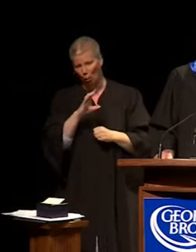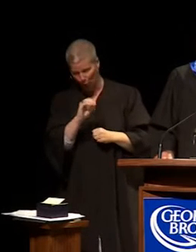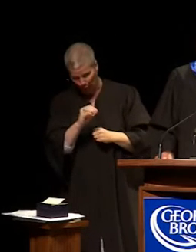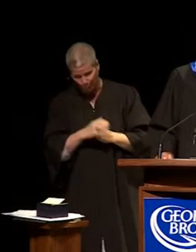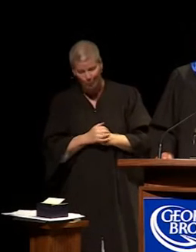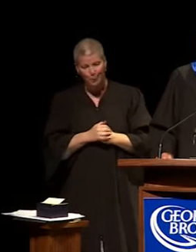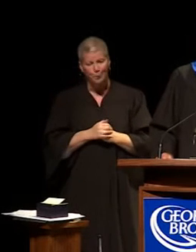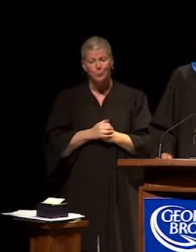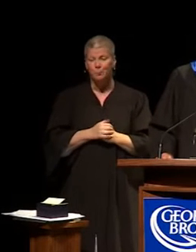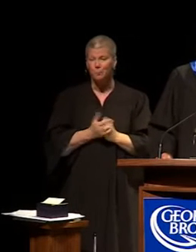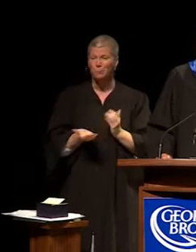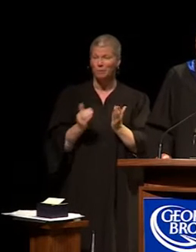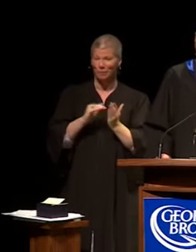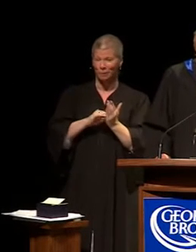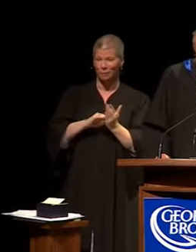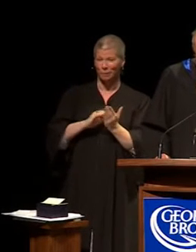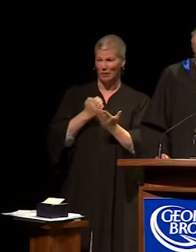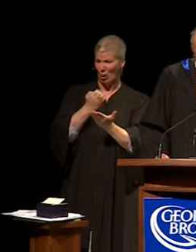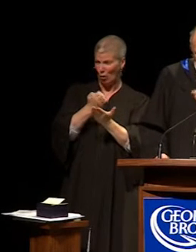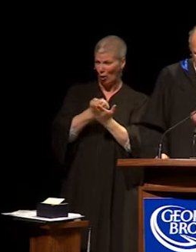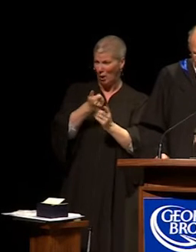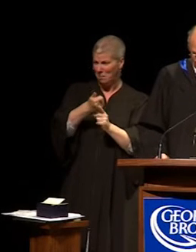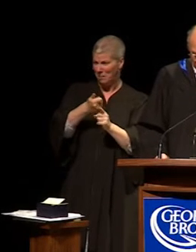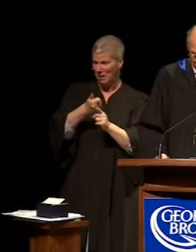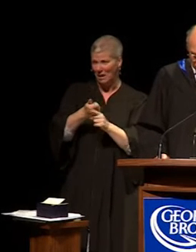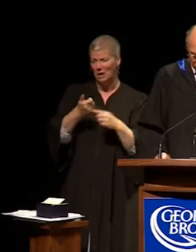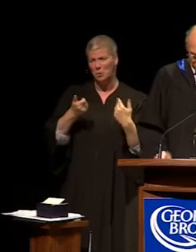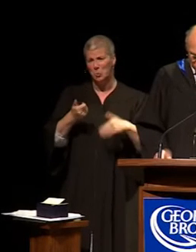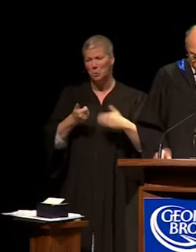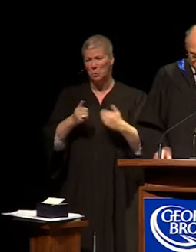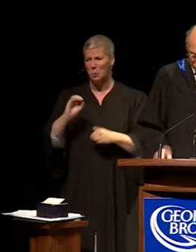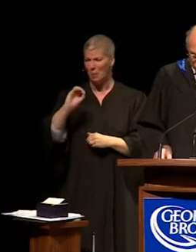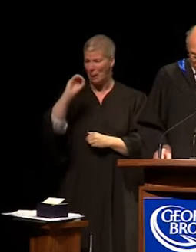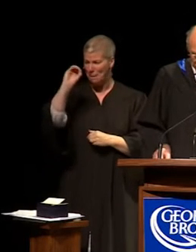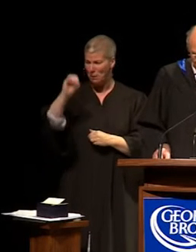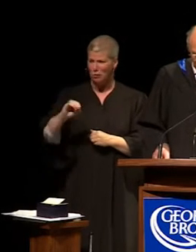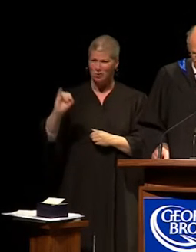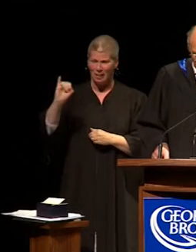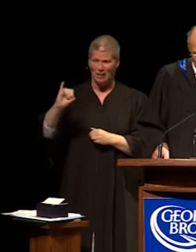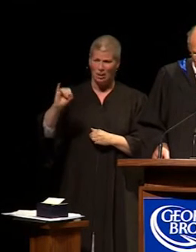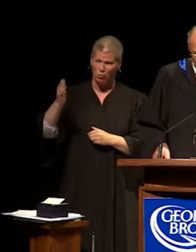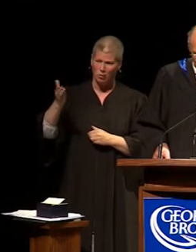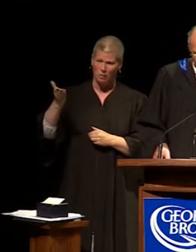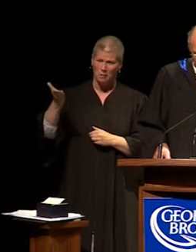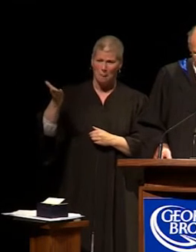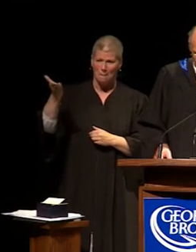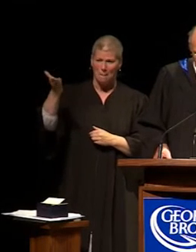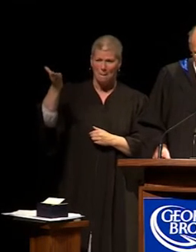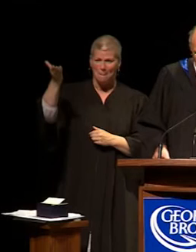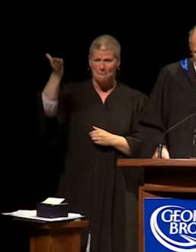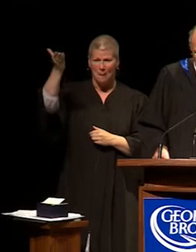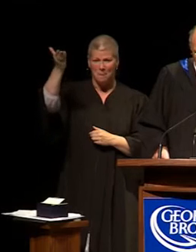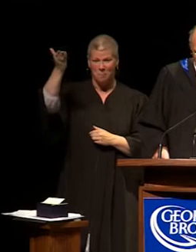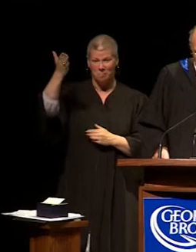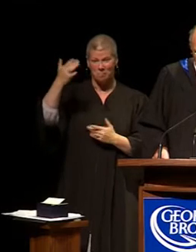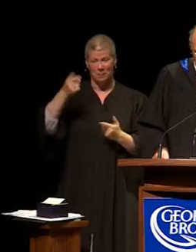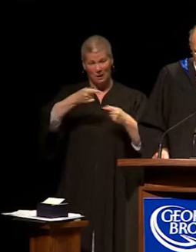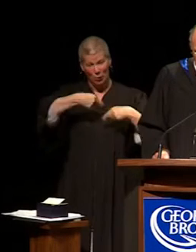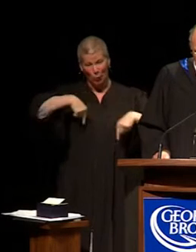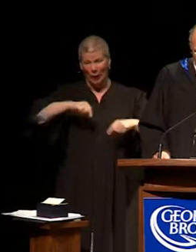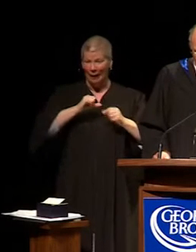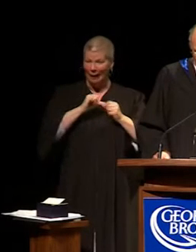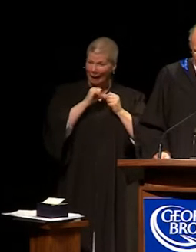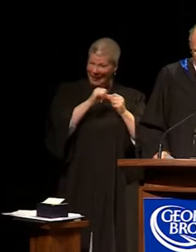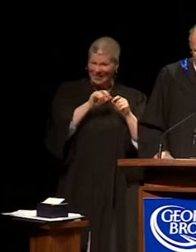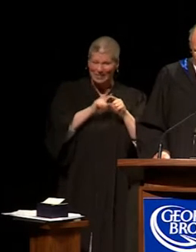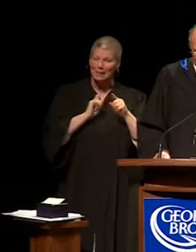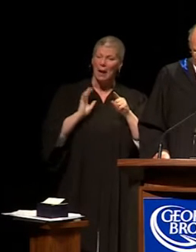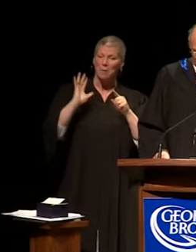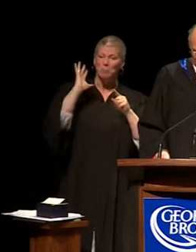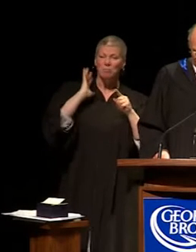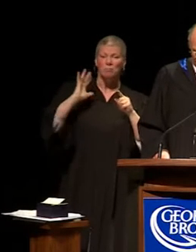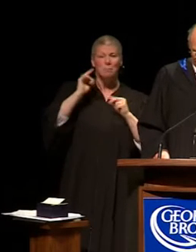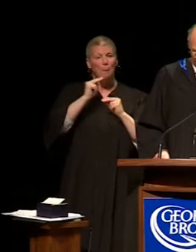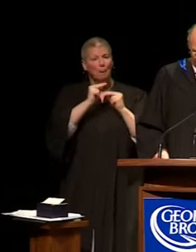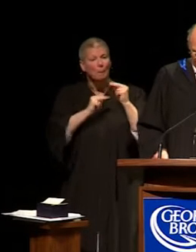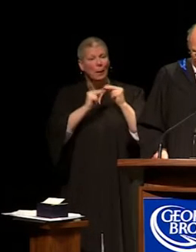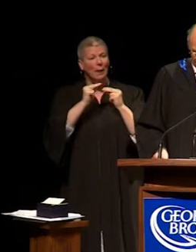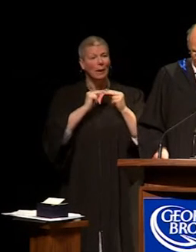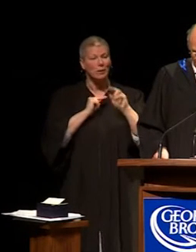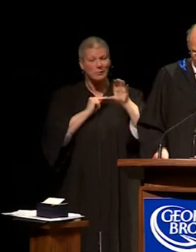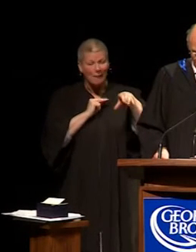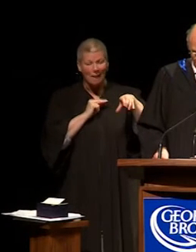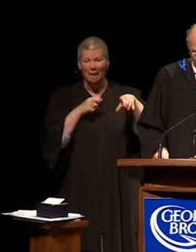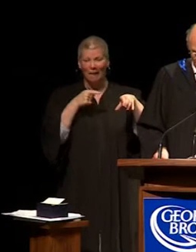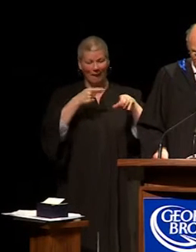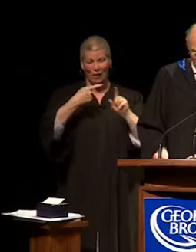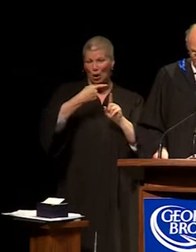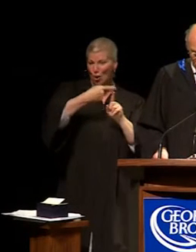with high interest rates, we could not build rentals any longer. Our choice was to